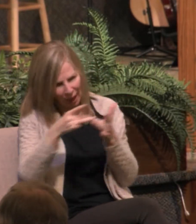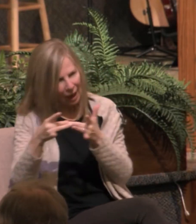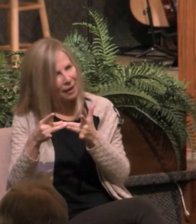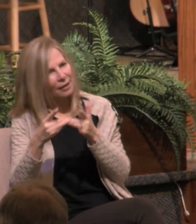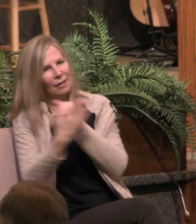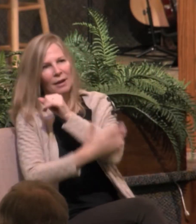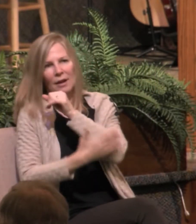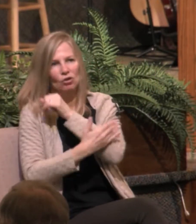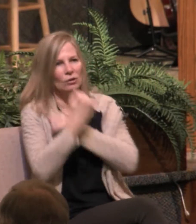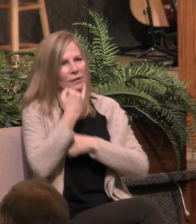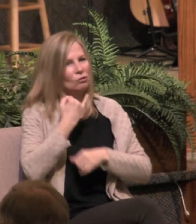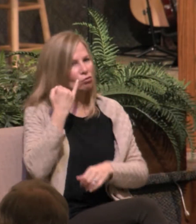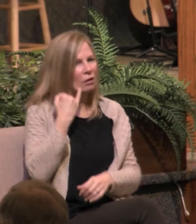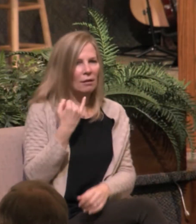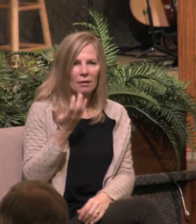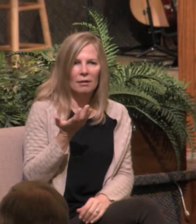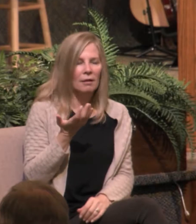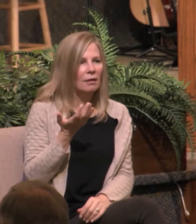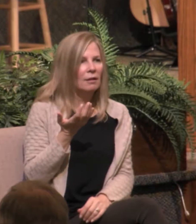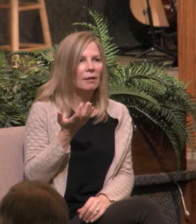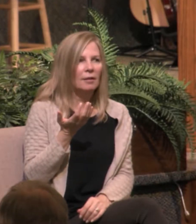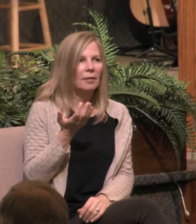Israel.